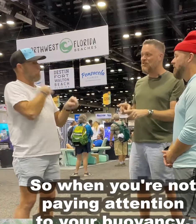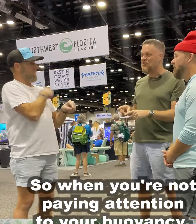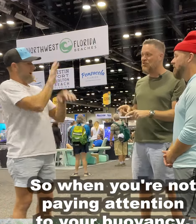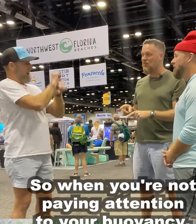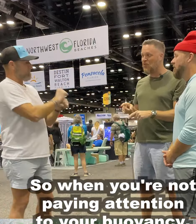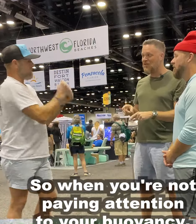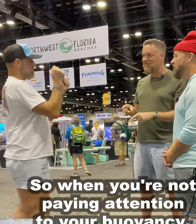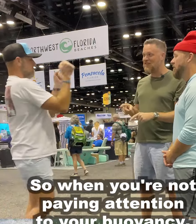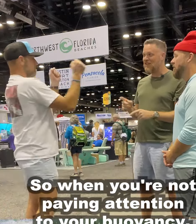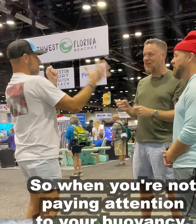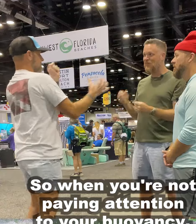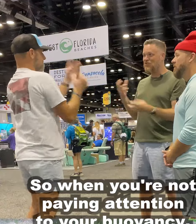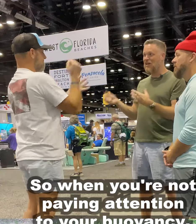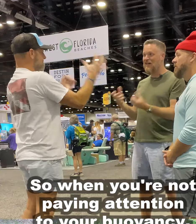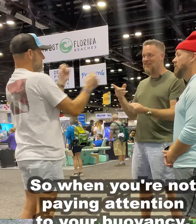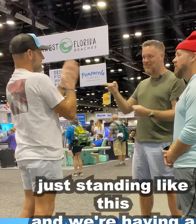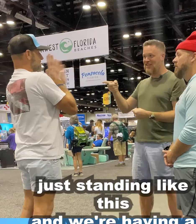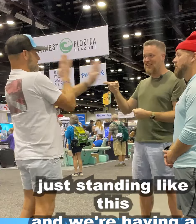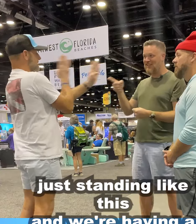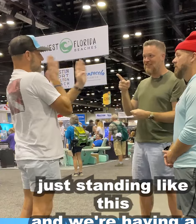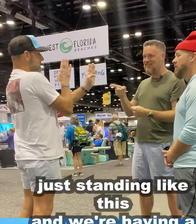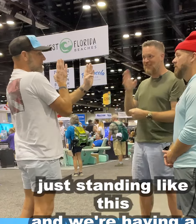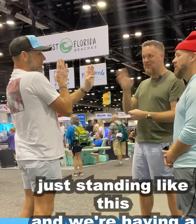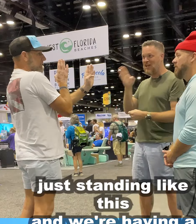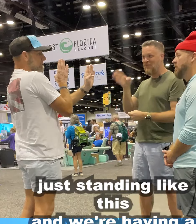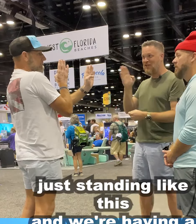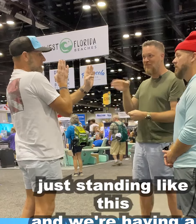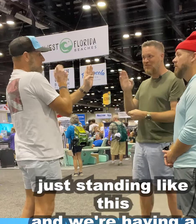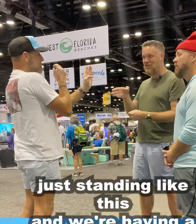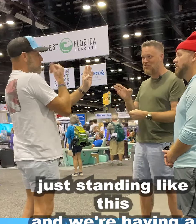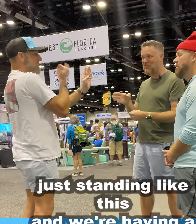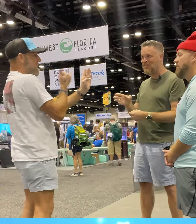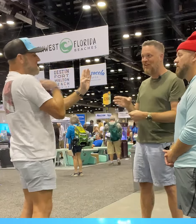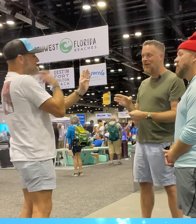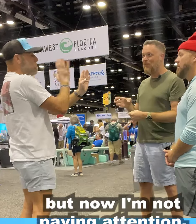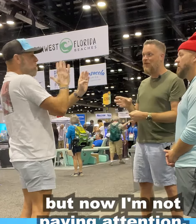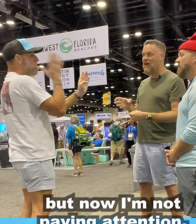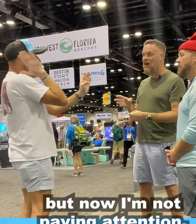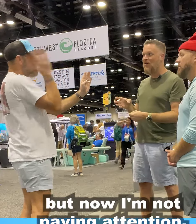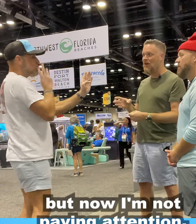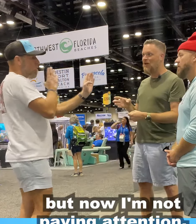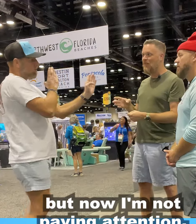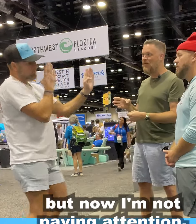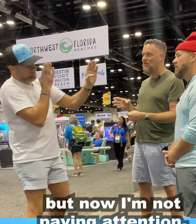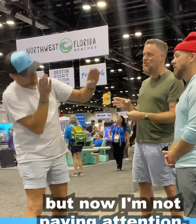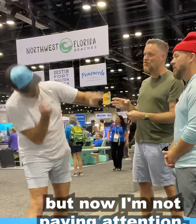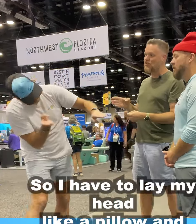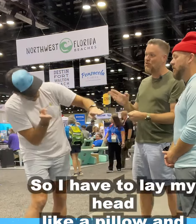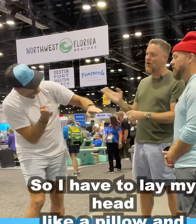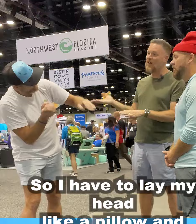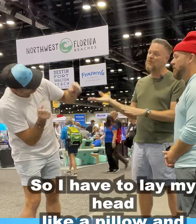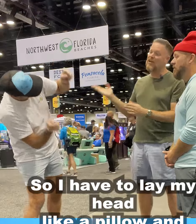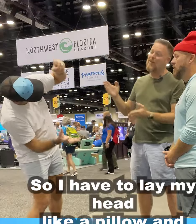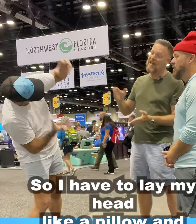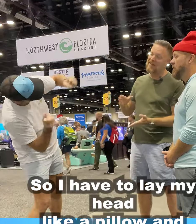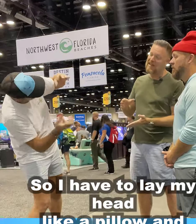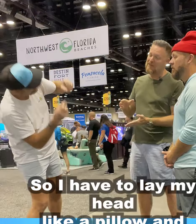attention to your buoyancy, if you're chatting, just standing like this, and we're having a conversation, but now I'm not paying attention. So I have to lay my head like a